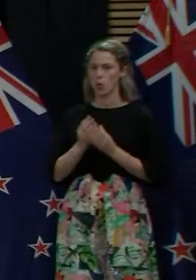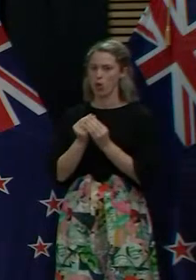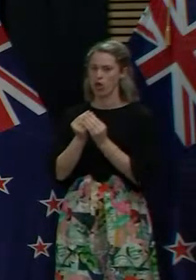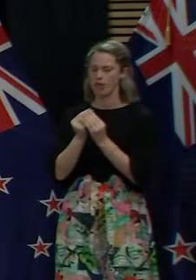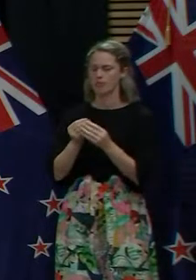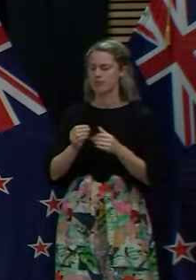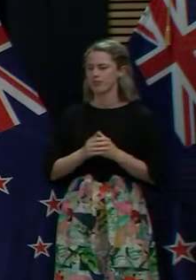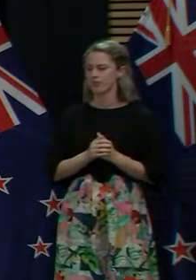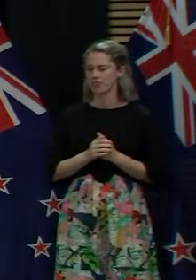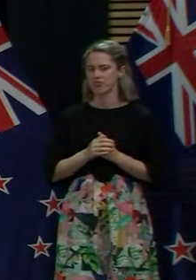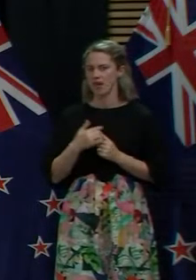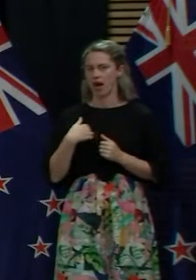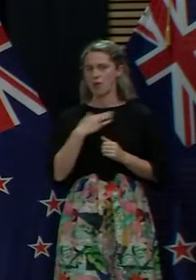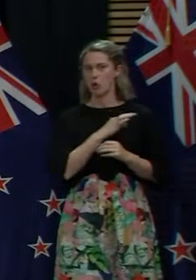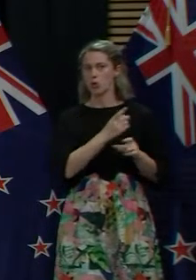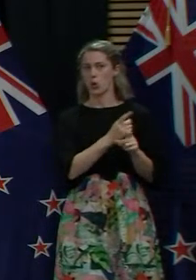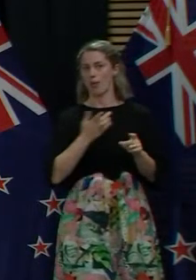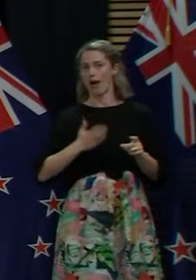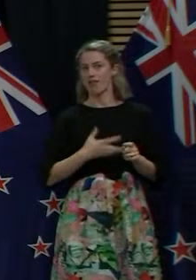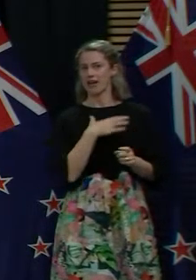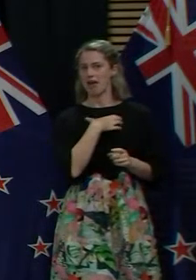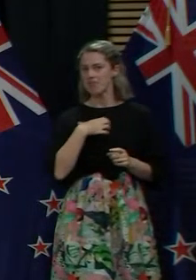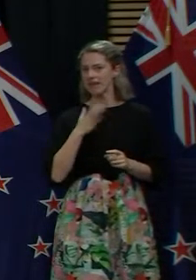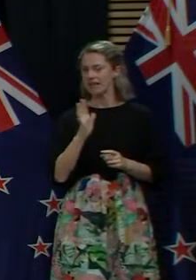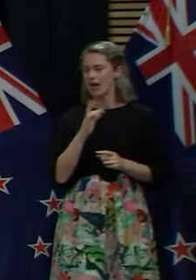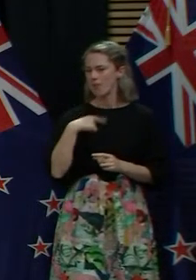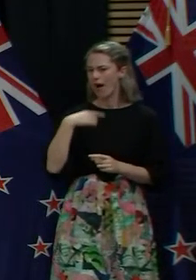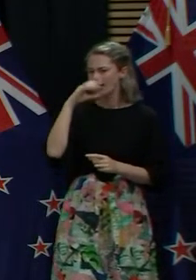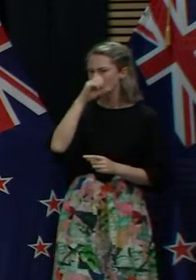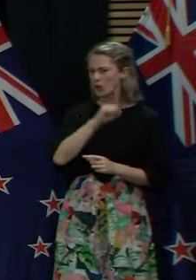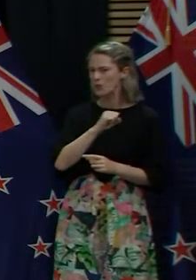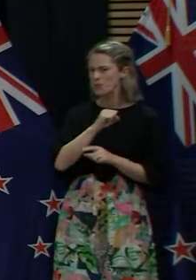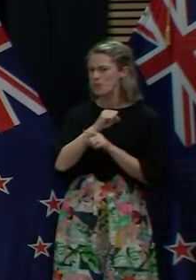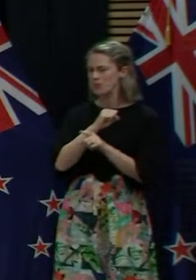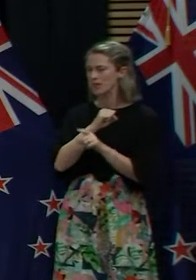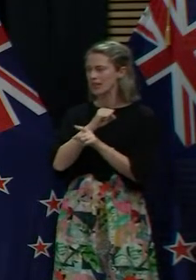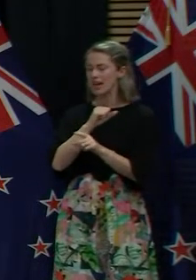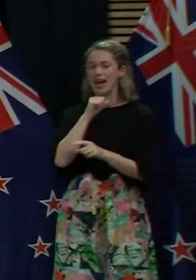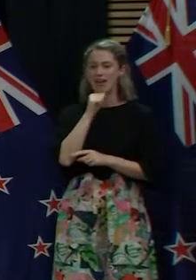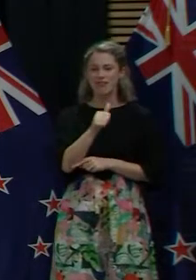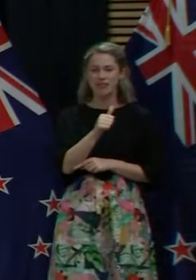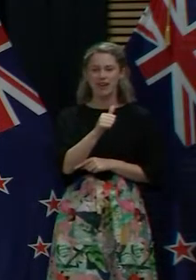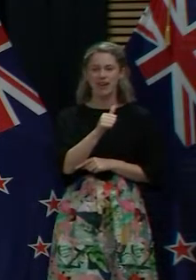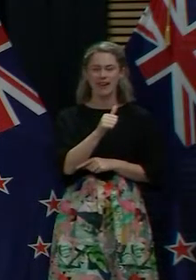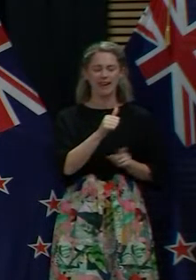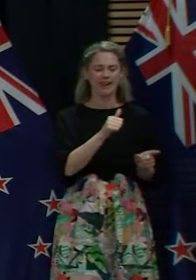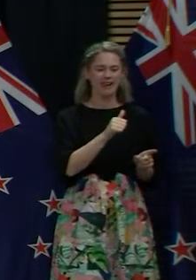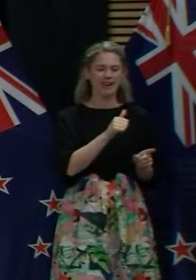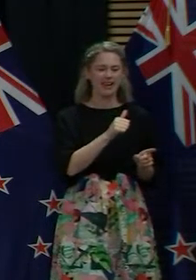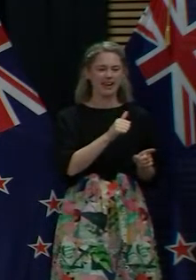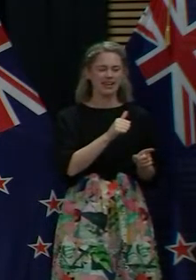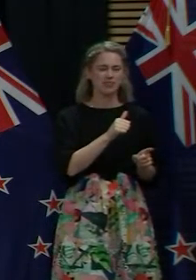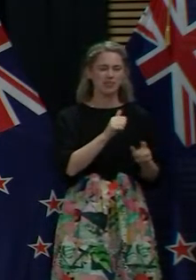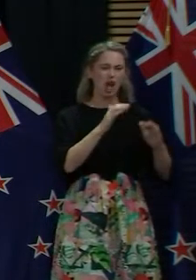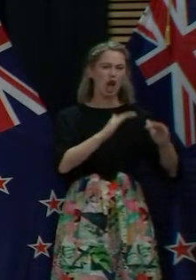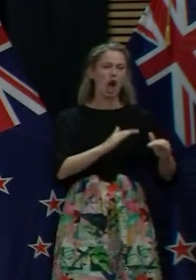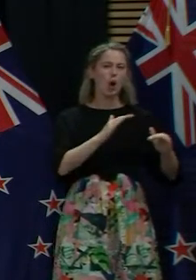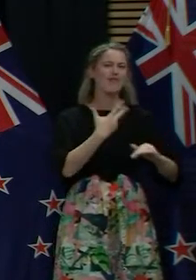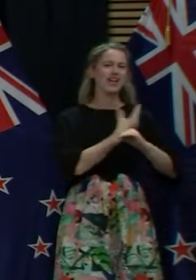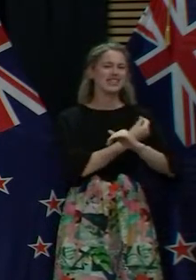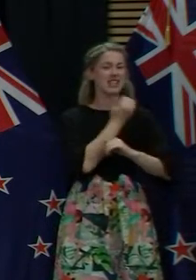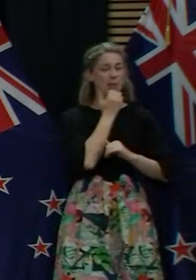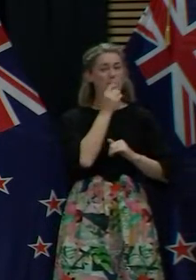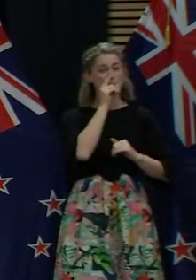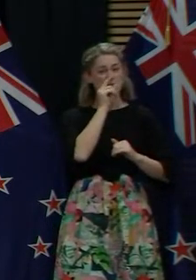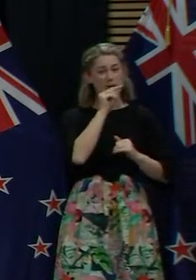can't speak for the government, but I presume that would remain on the table. Were we facing a scenario where